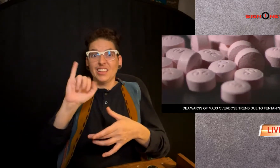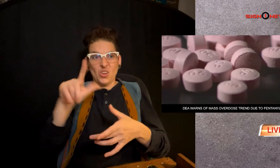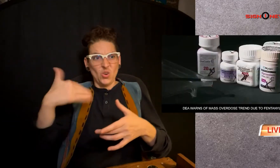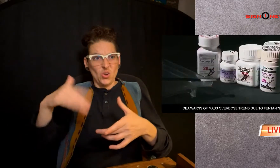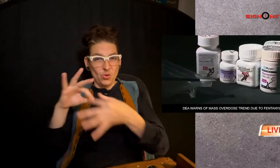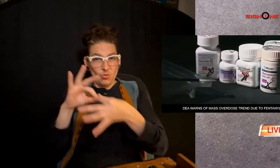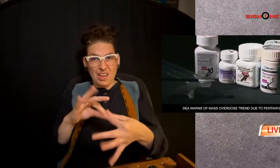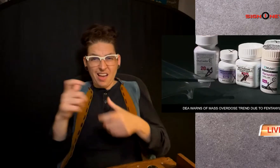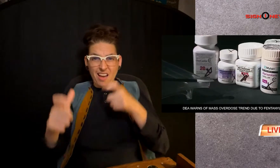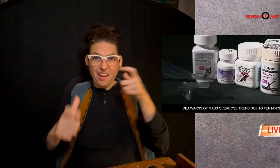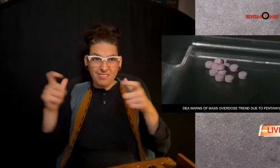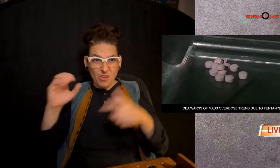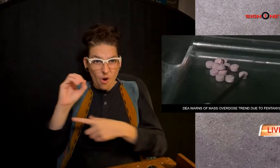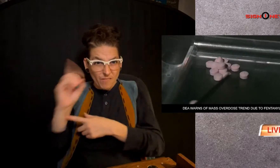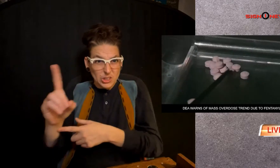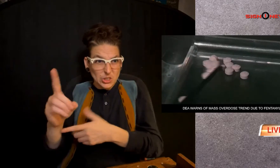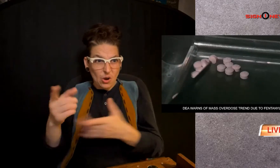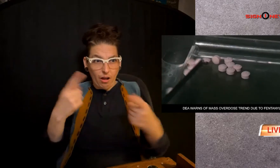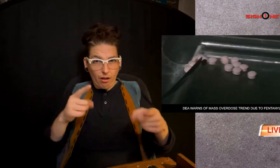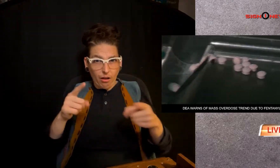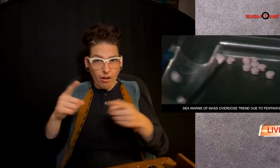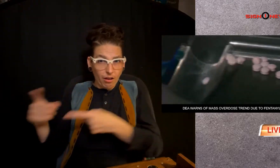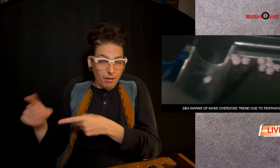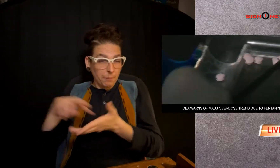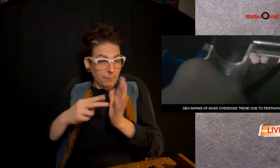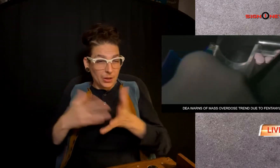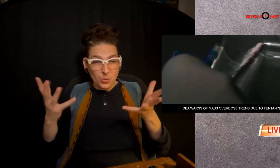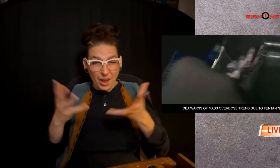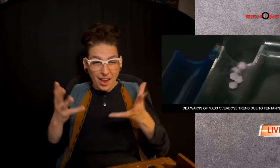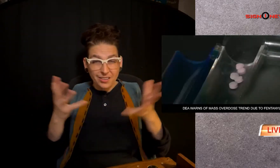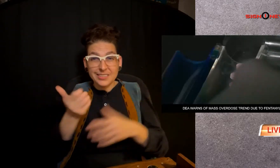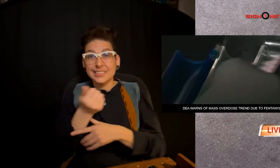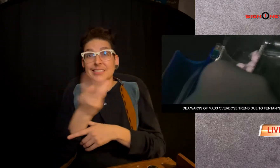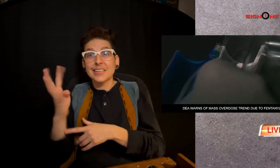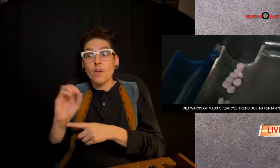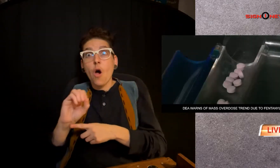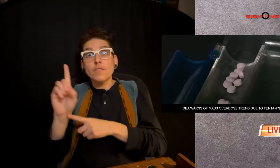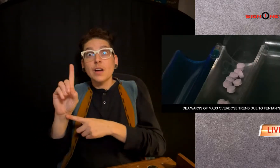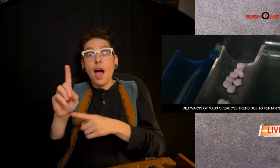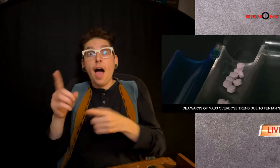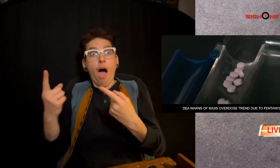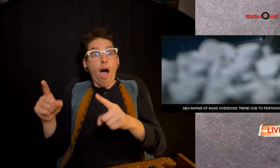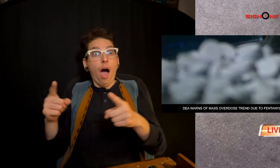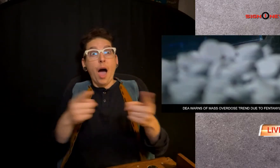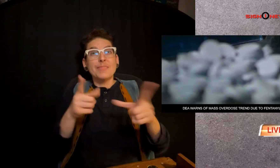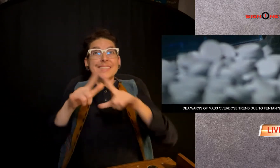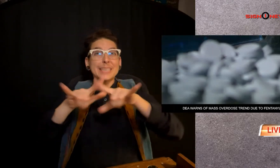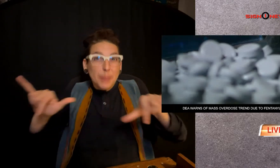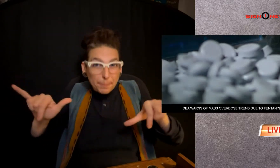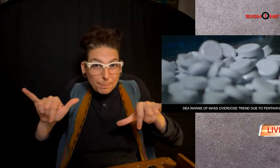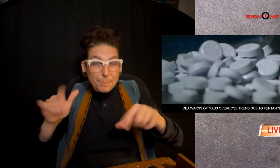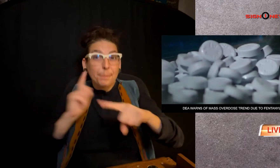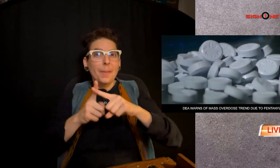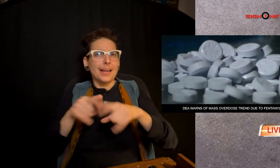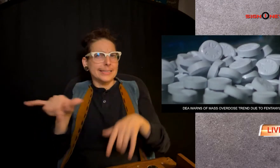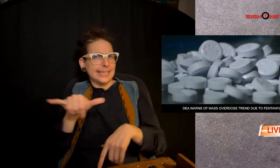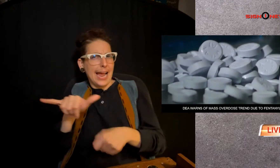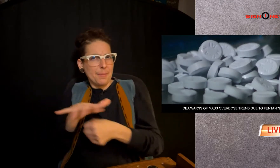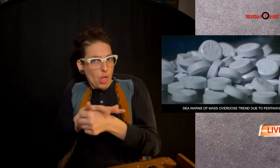nationwide spike in fentanyl related mass overdose events.